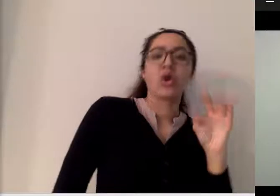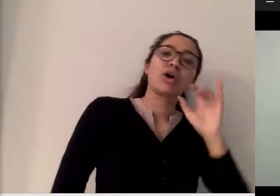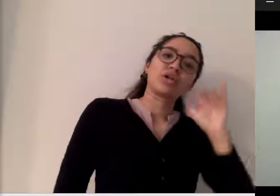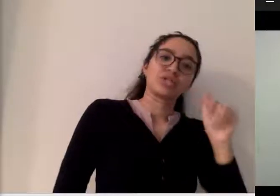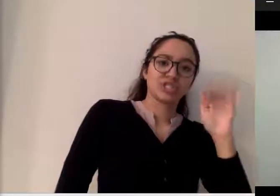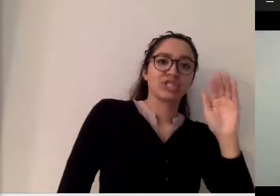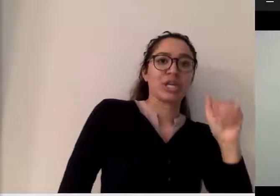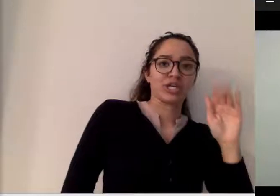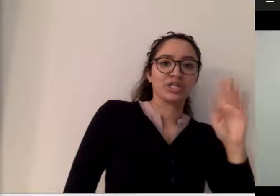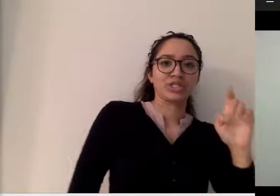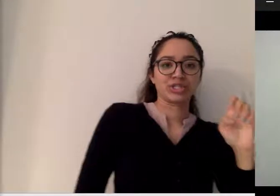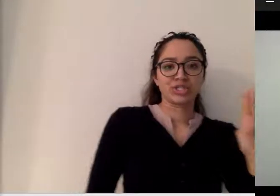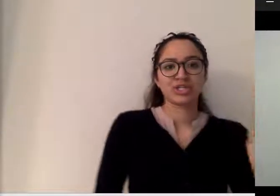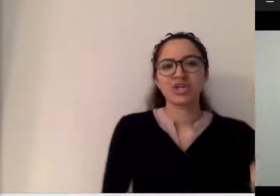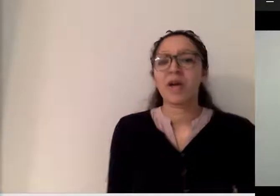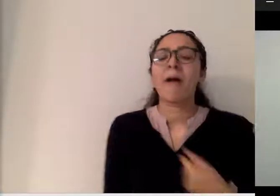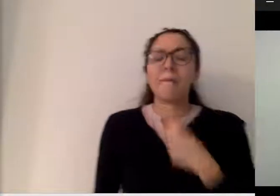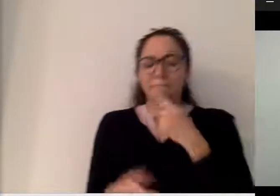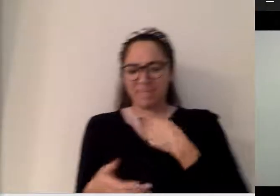reconstruction,